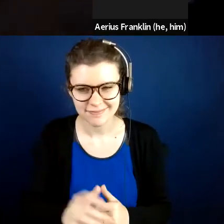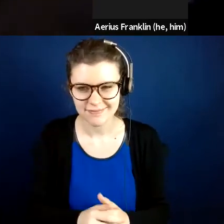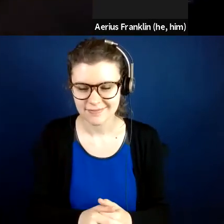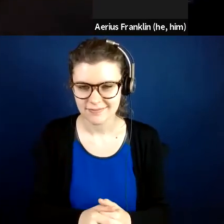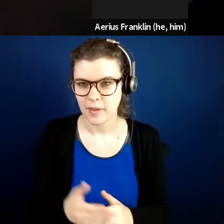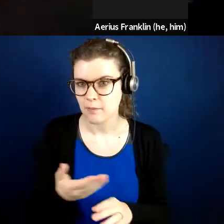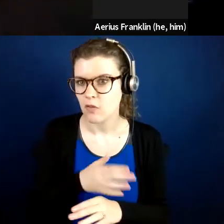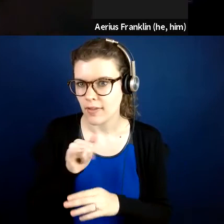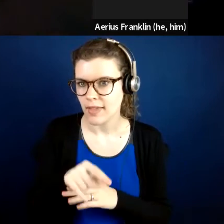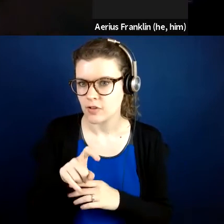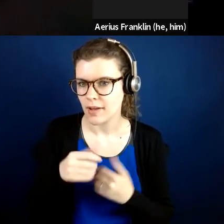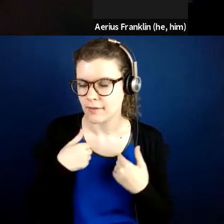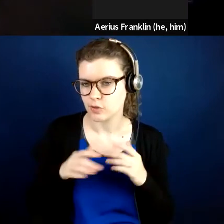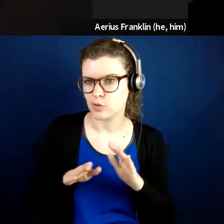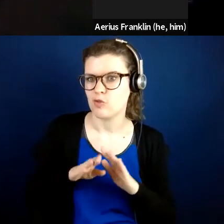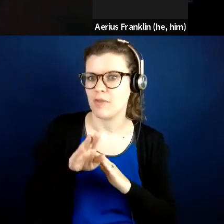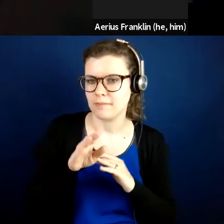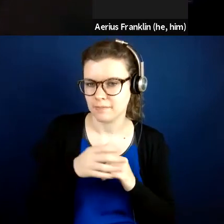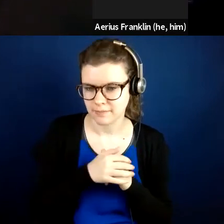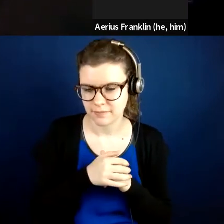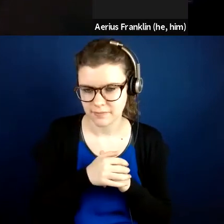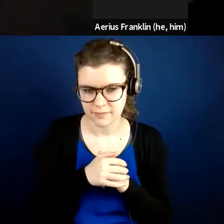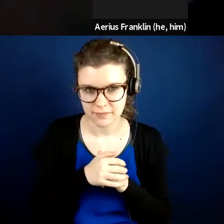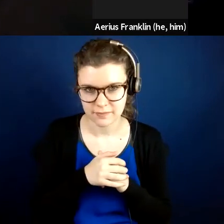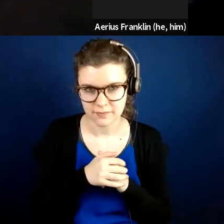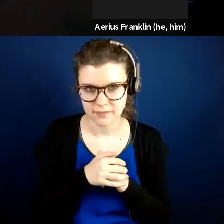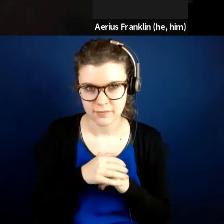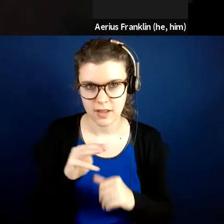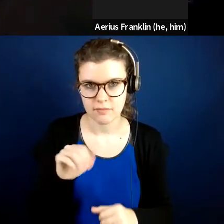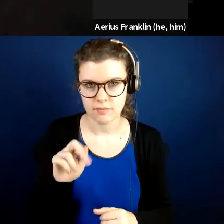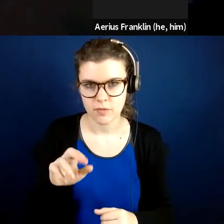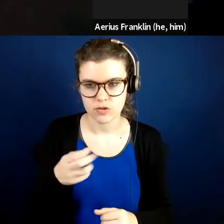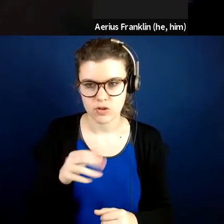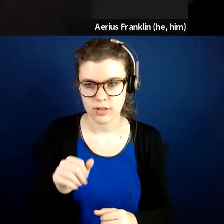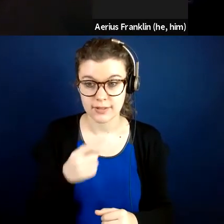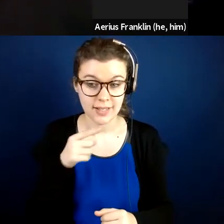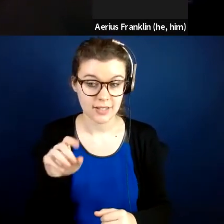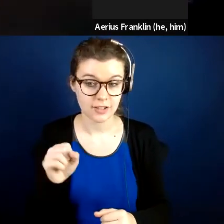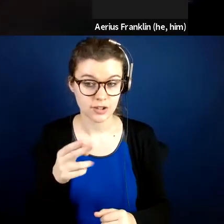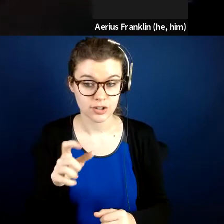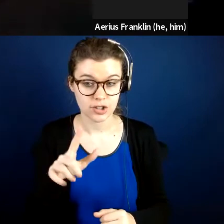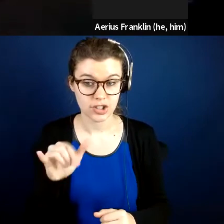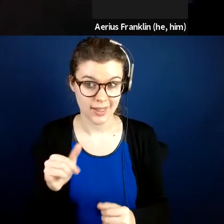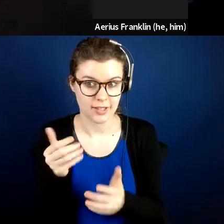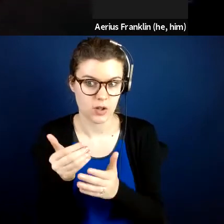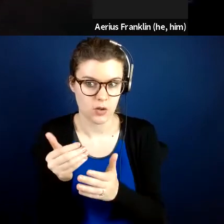have to do a little ramp. I know. Shelley's This is close. Shelley's close. Oh, I didn't see that one. But yeah,